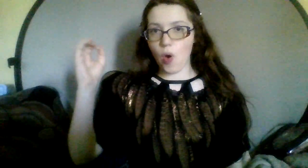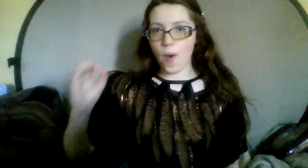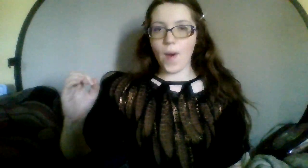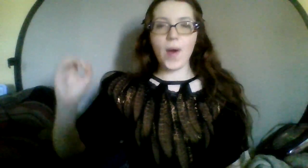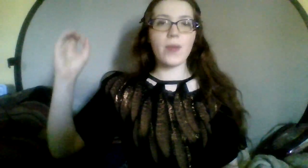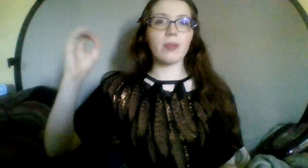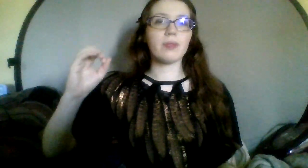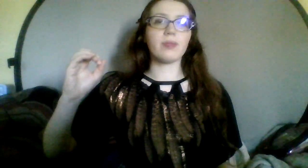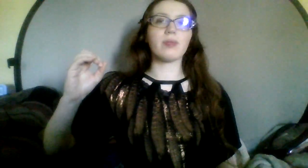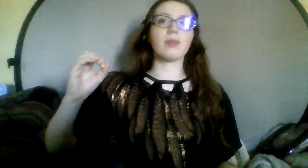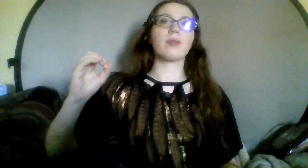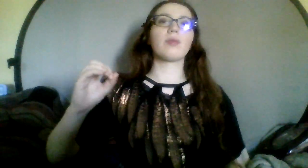I